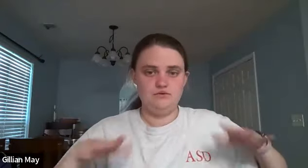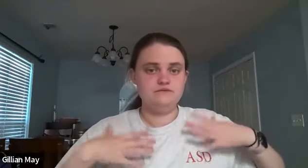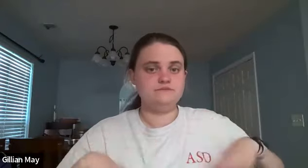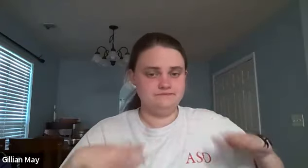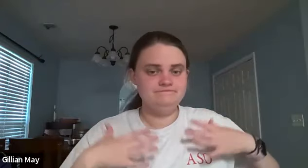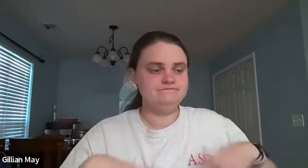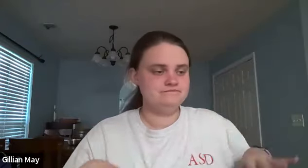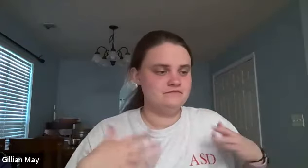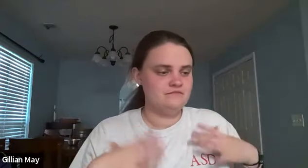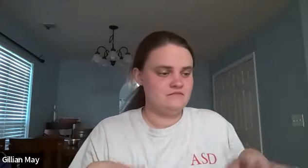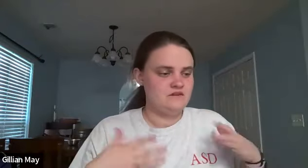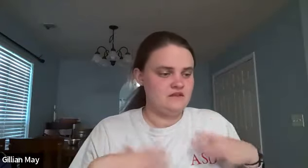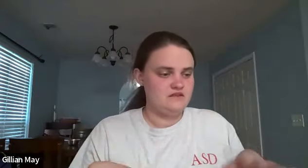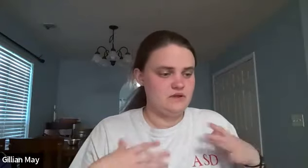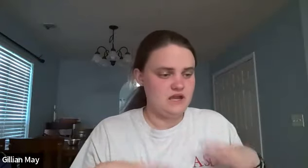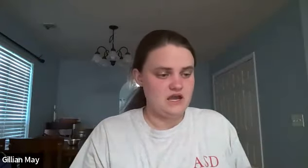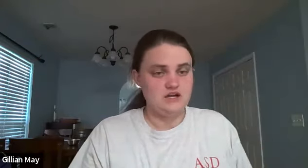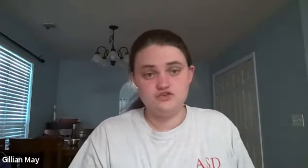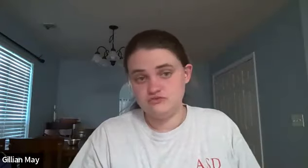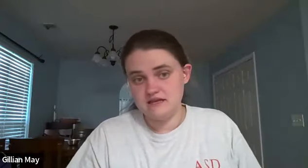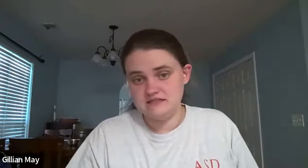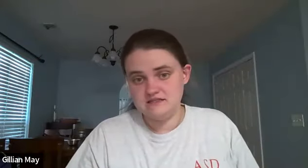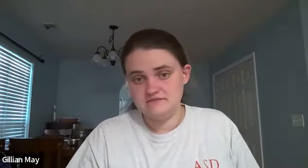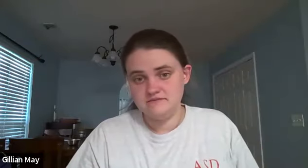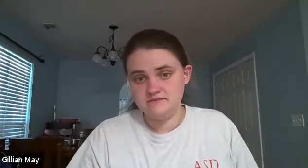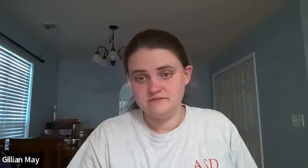clothes. Then we had dress,